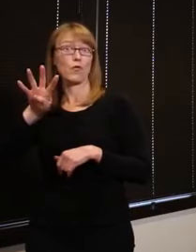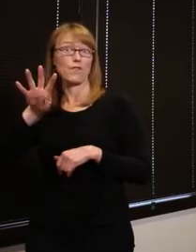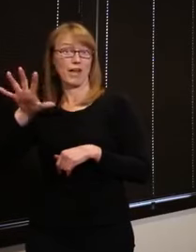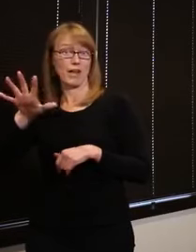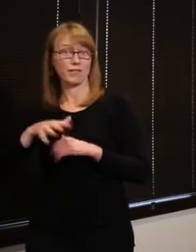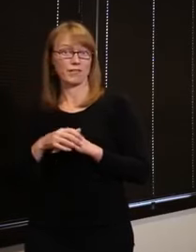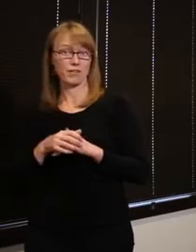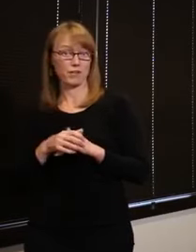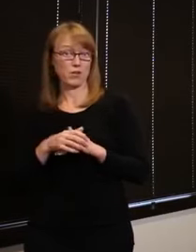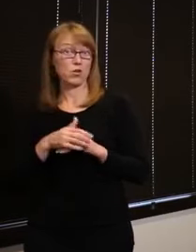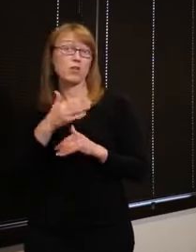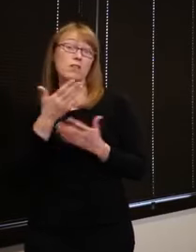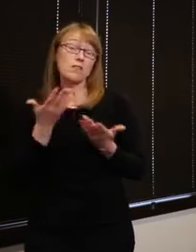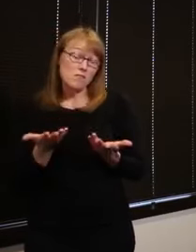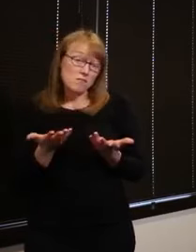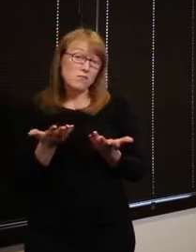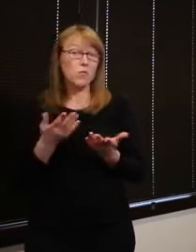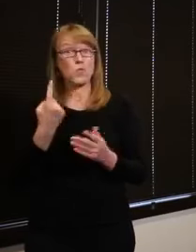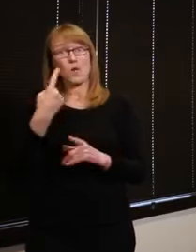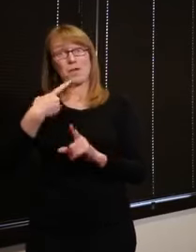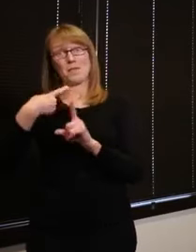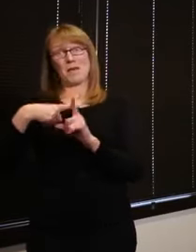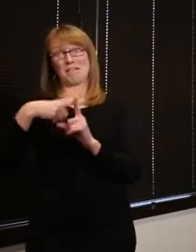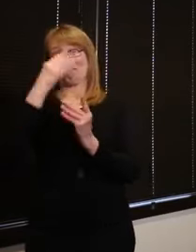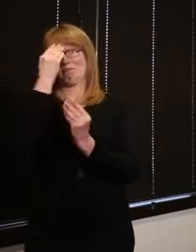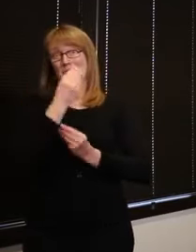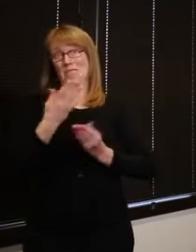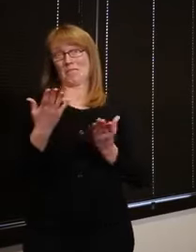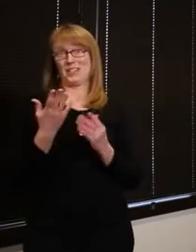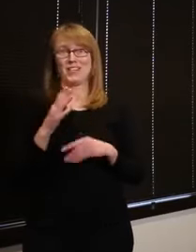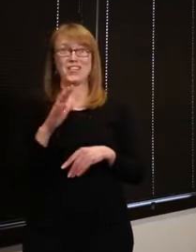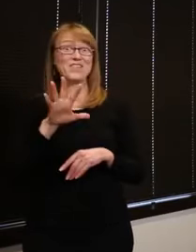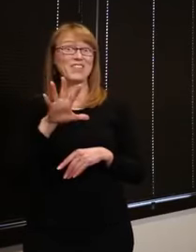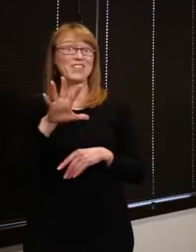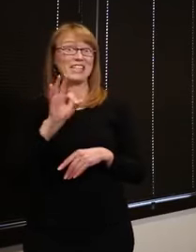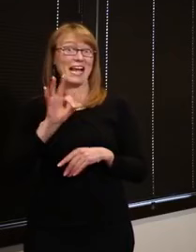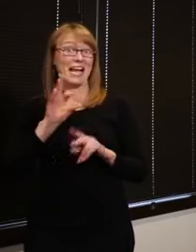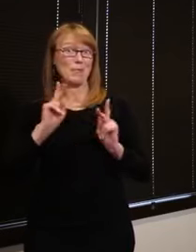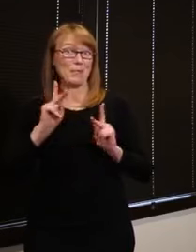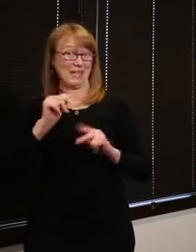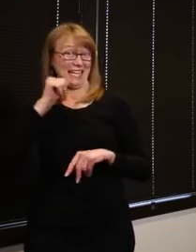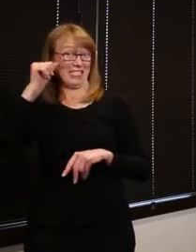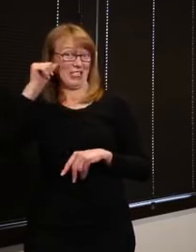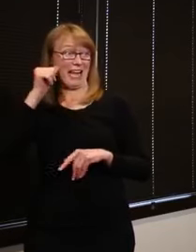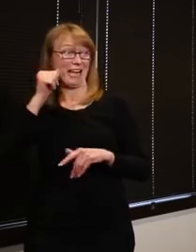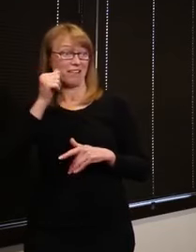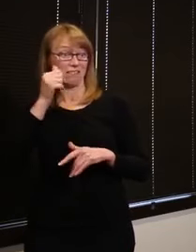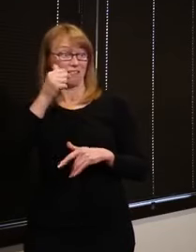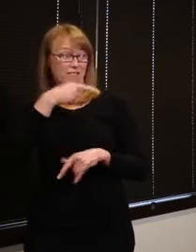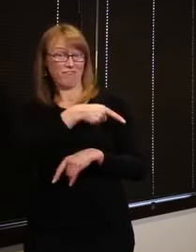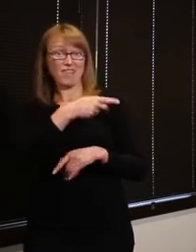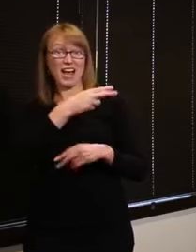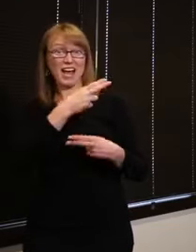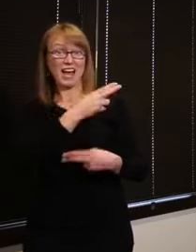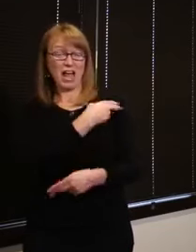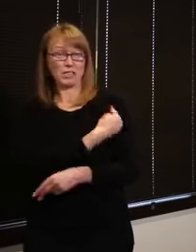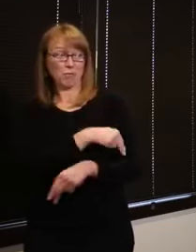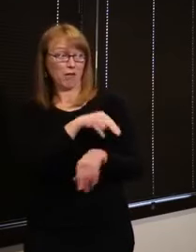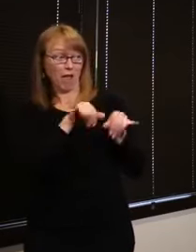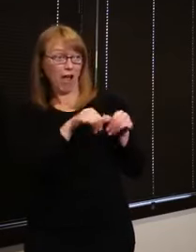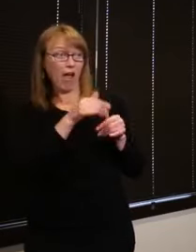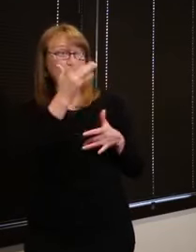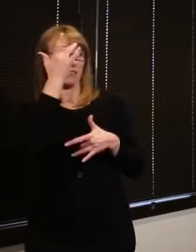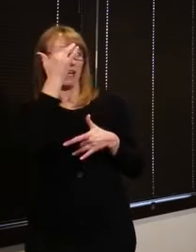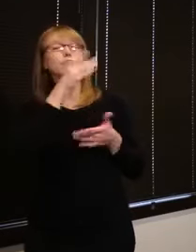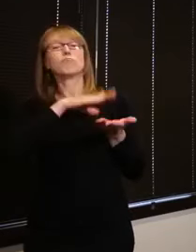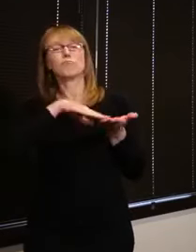patients yesterday, so that is good news. But these data really underscore why we have to continue to examine our trends